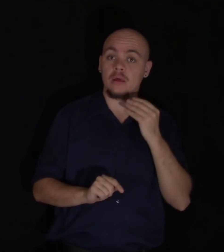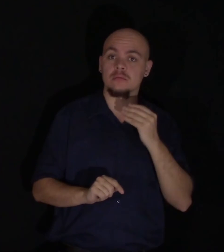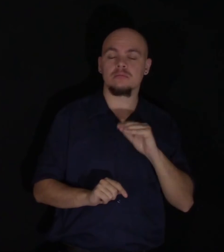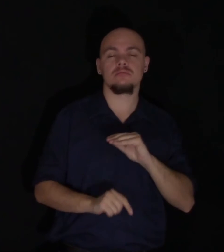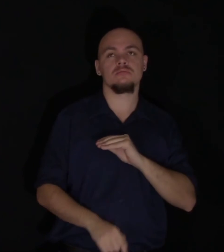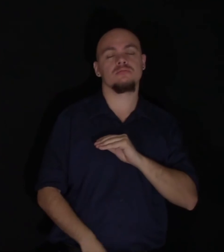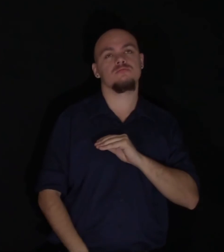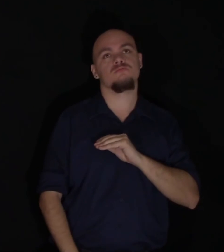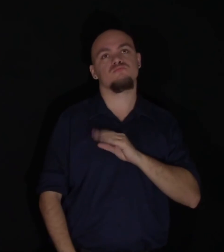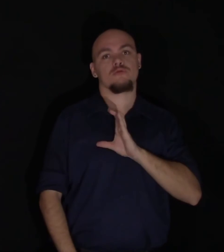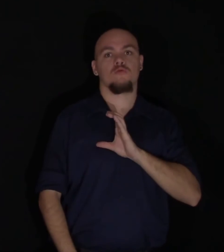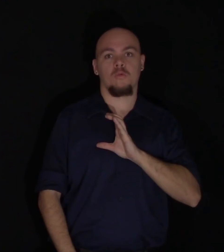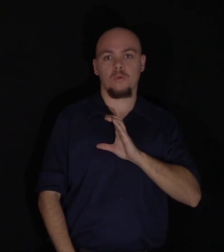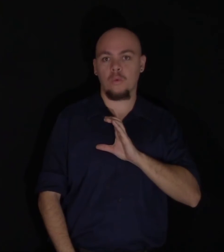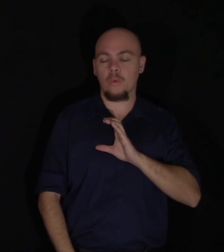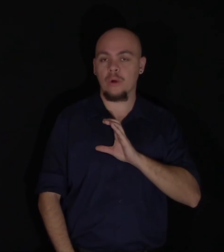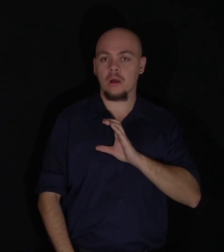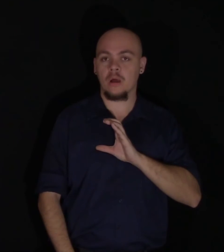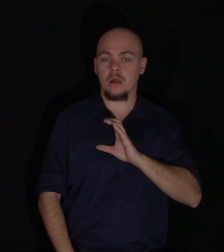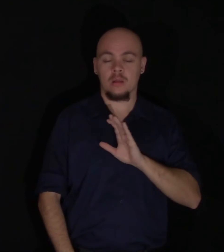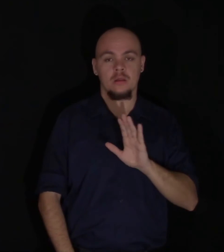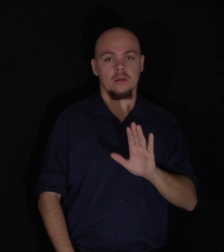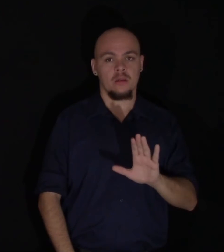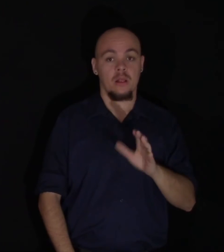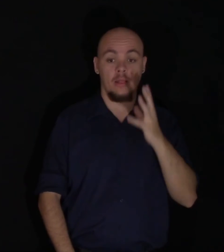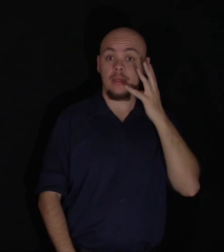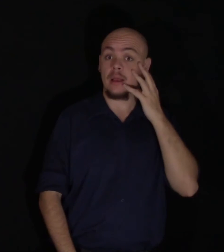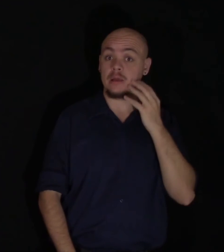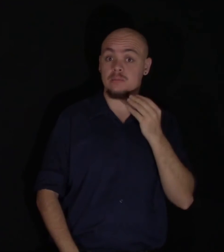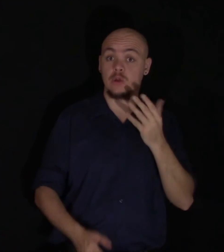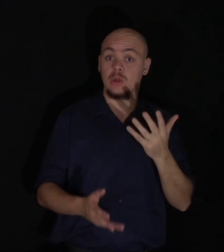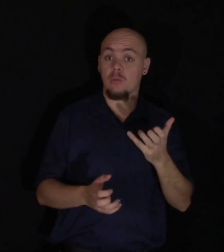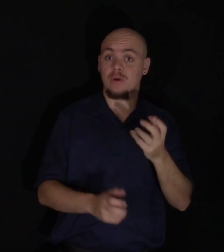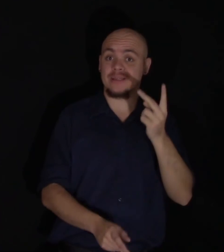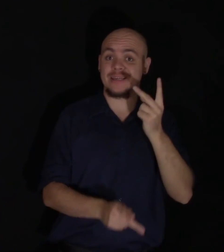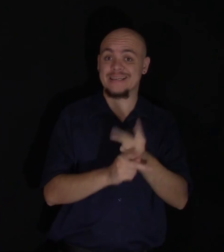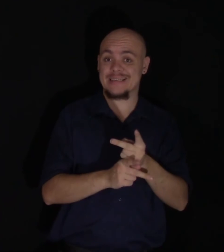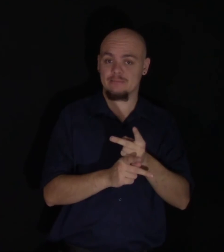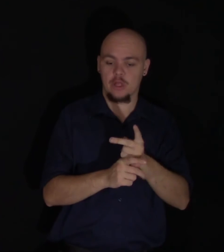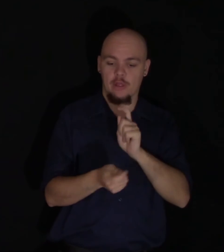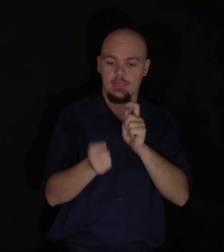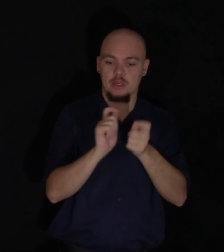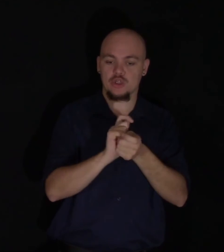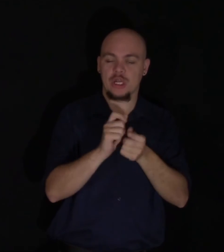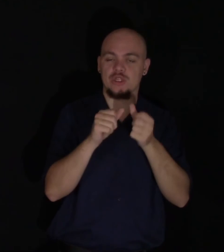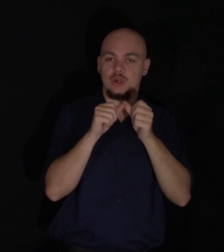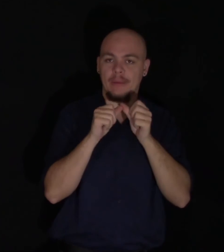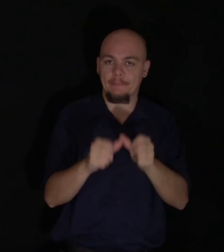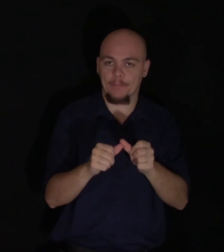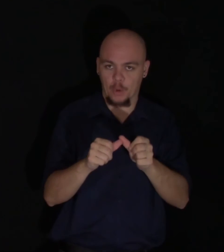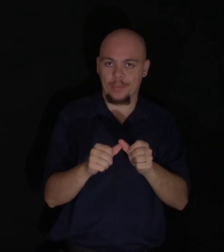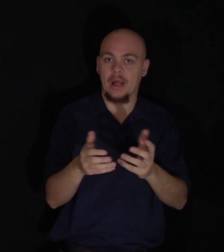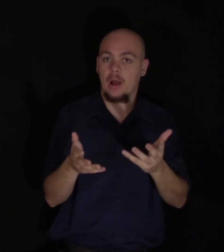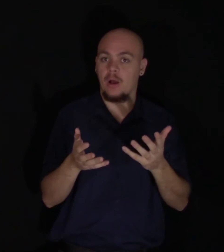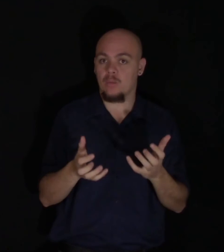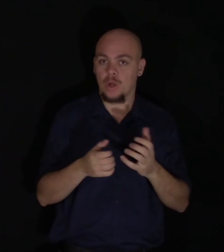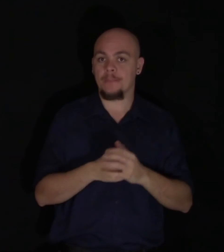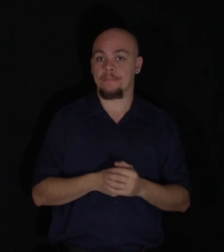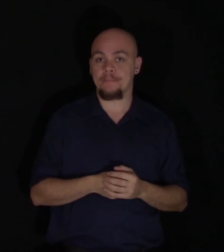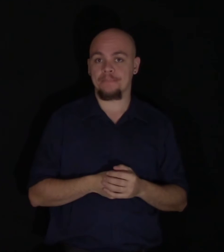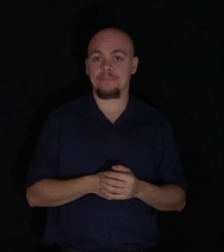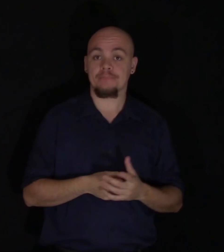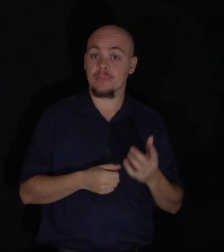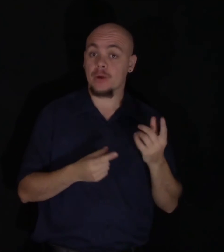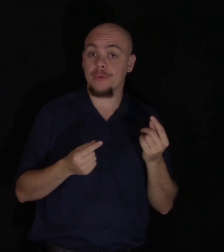enriching for me. So I wanted to make this experience permanent. I wanted this change to be permanent in me. So I knew what to do. I